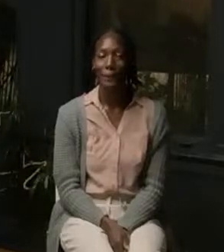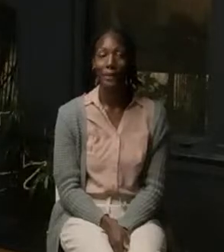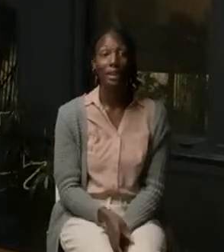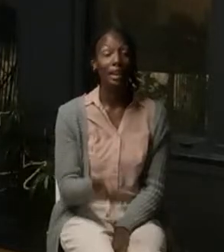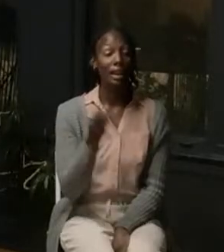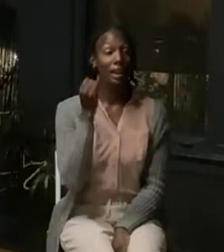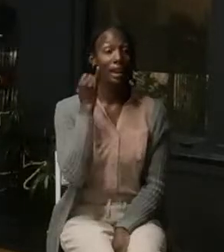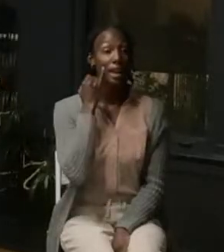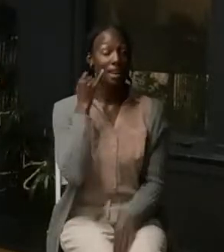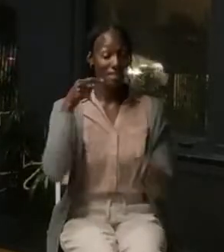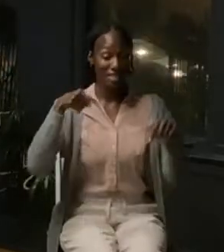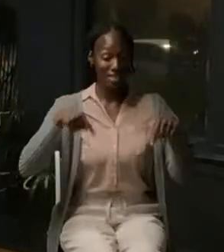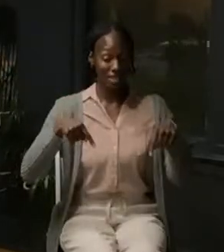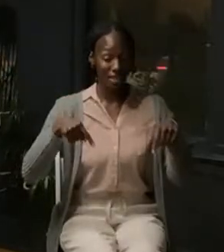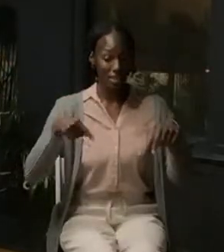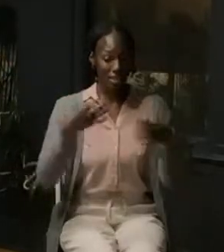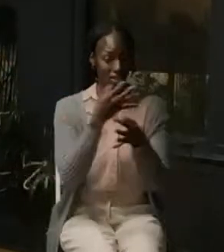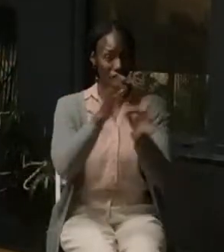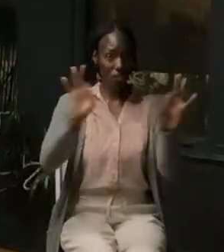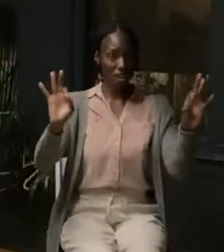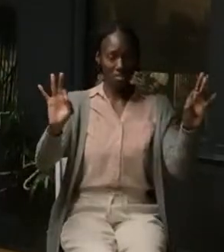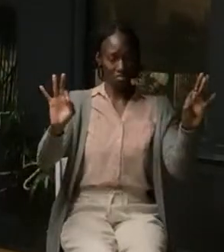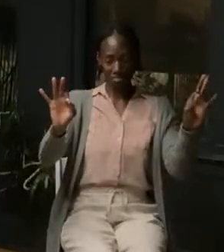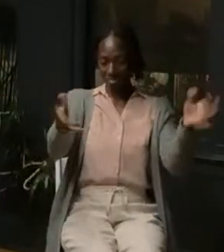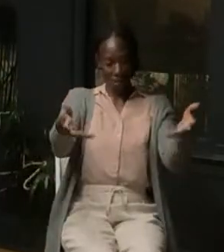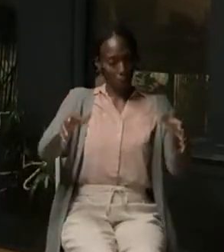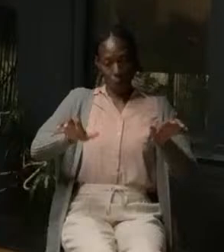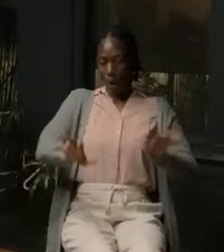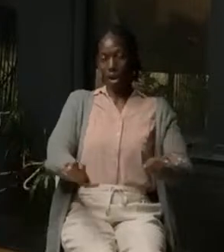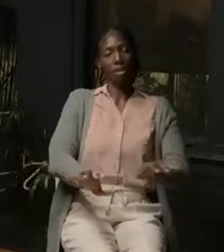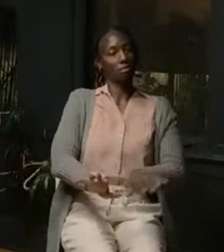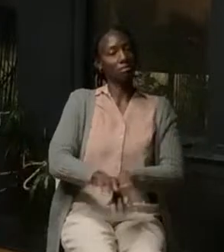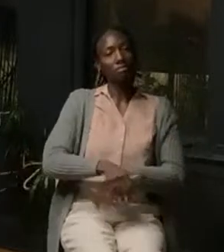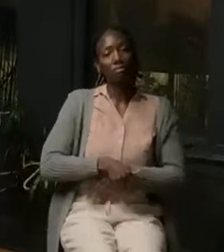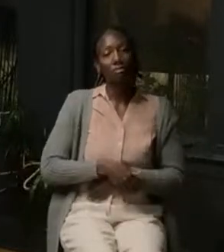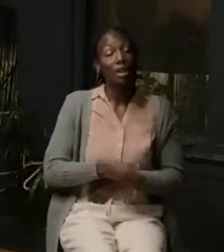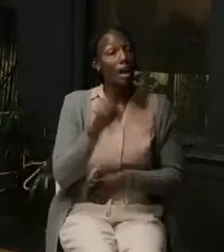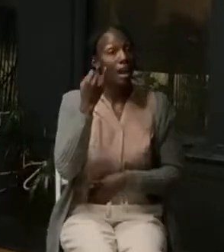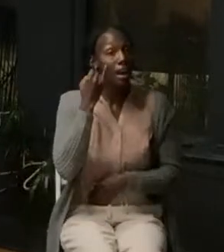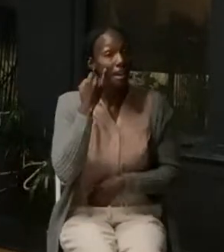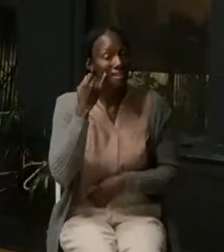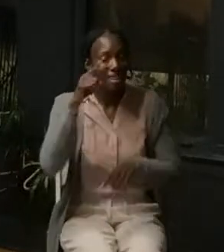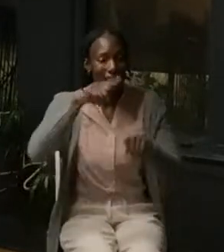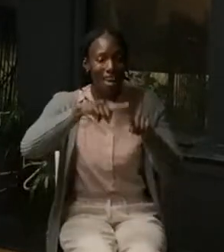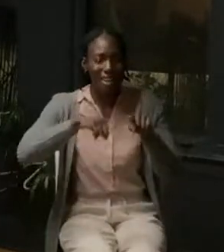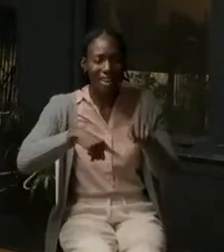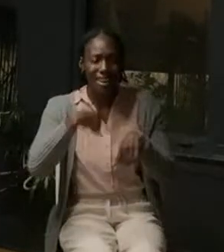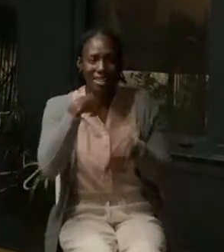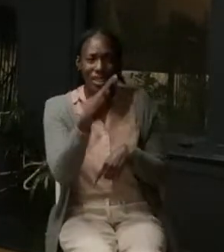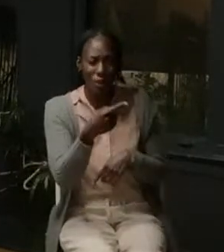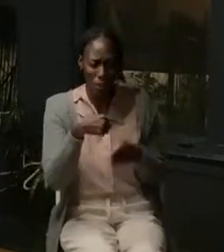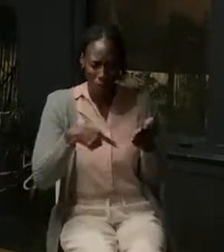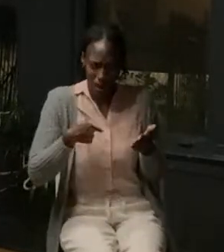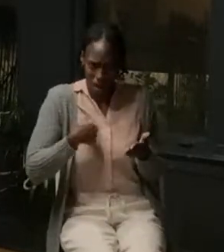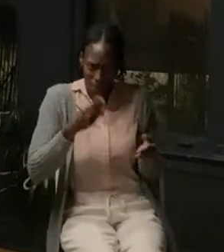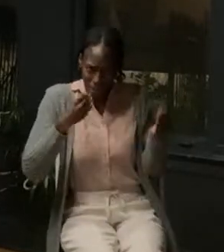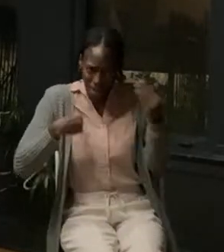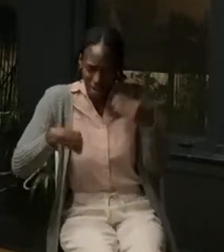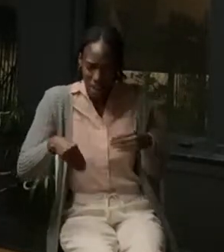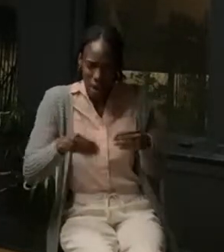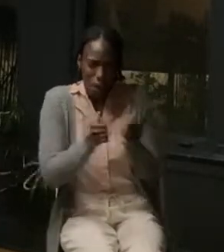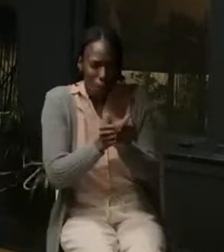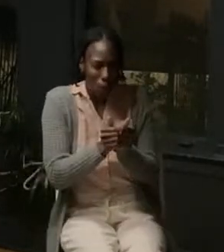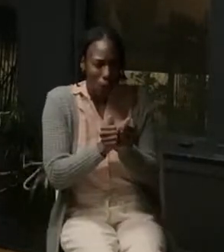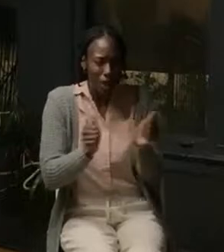If this is freedom, I don't want it. If I cannot tell you what I am eating without